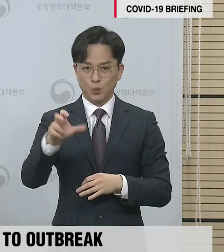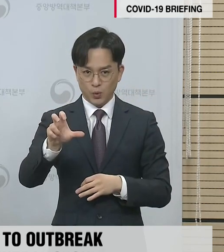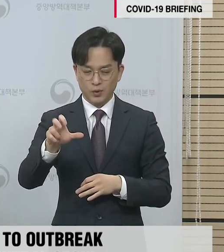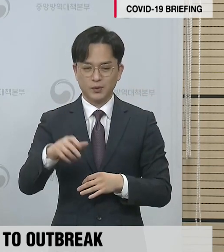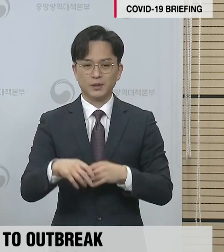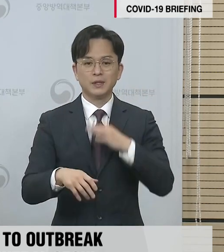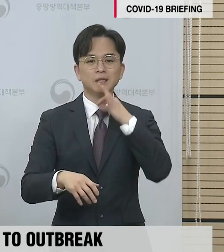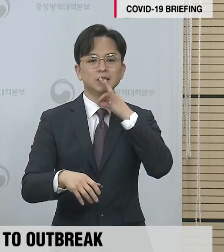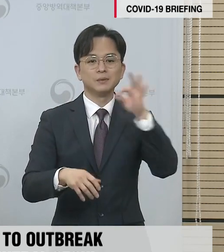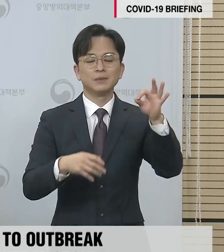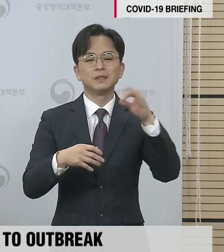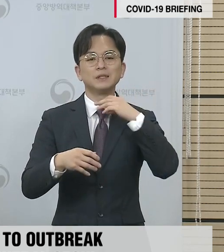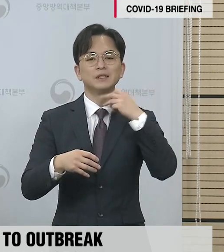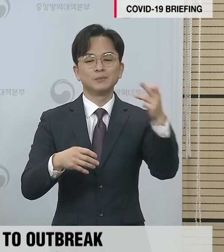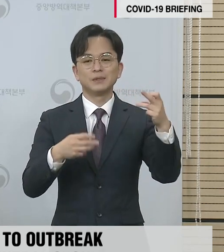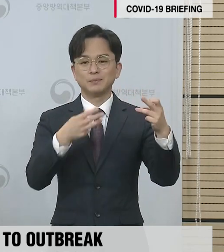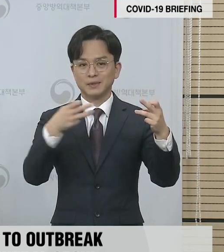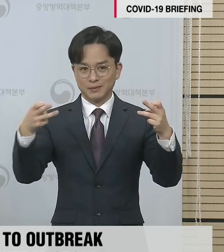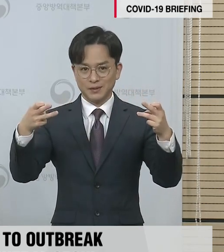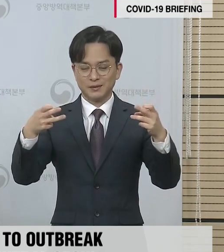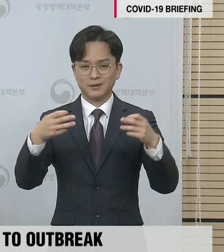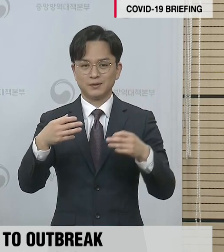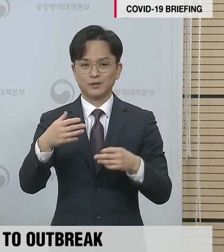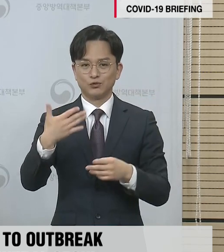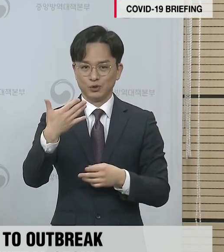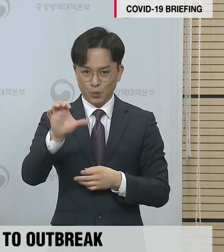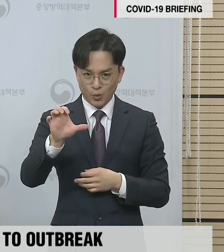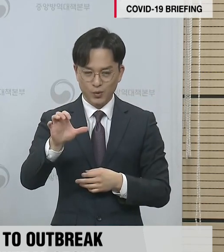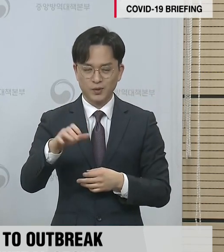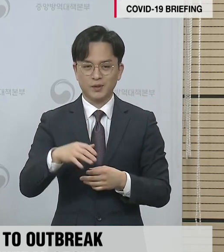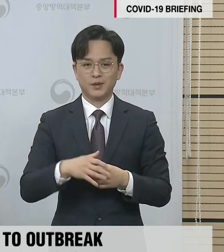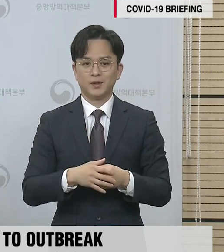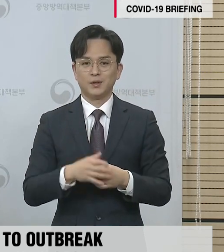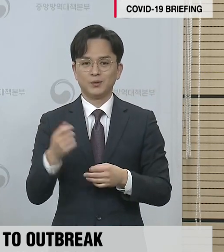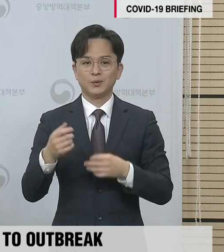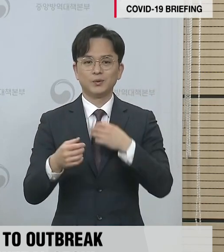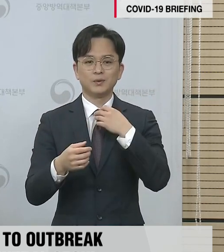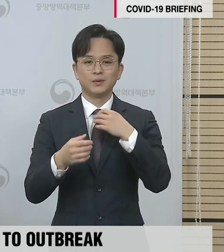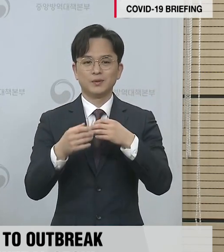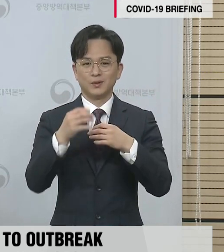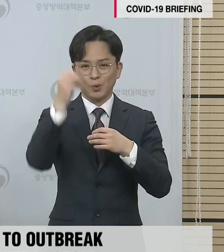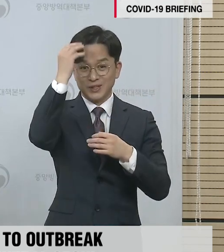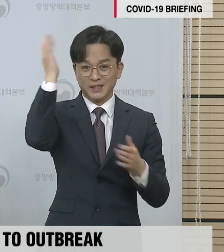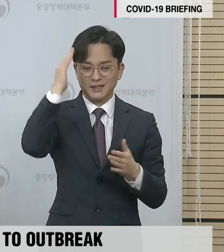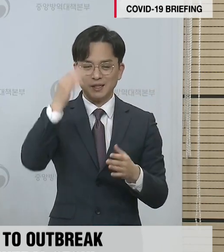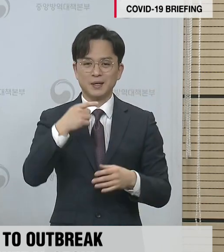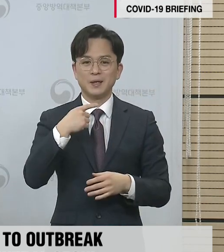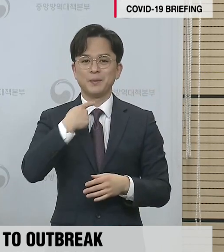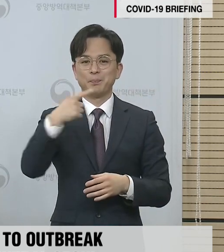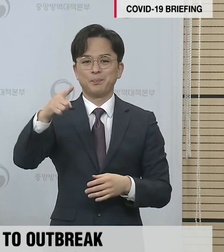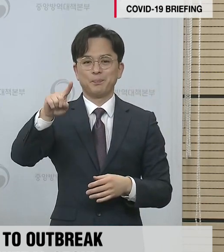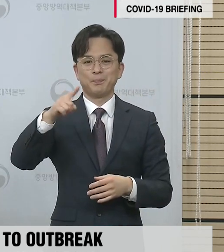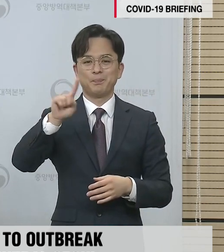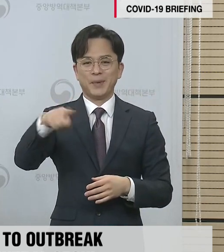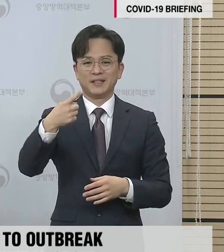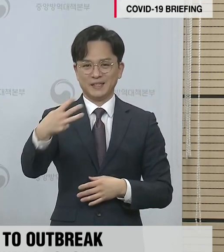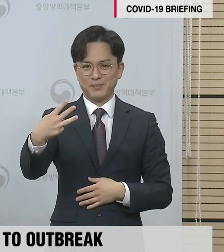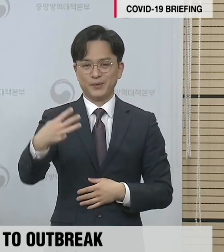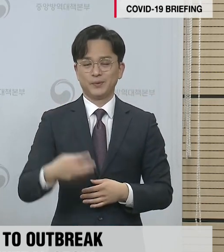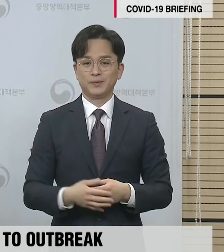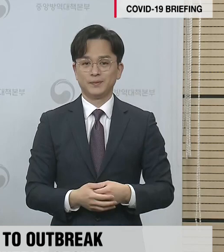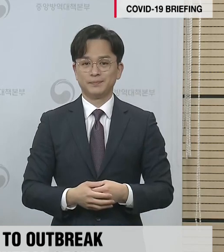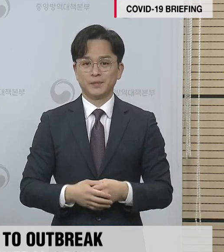we also have different proportion of the patients, and we have about 103